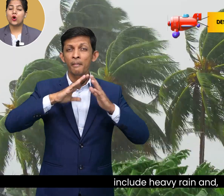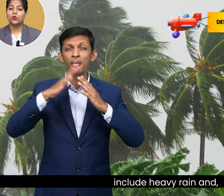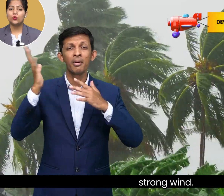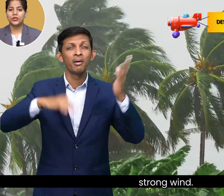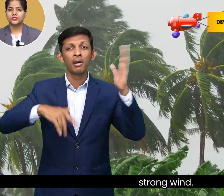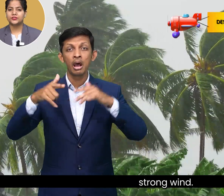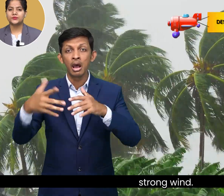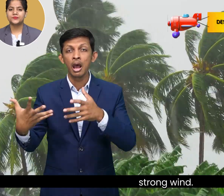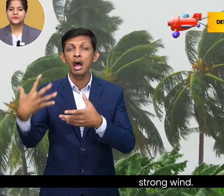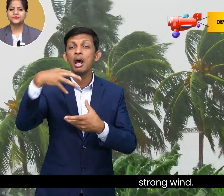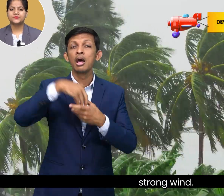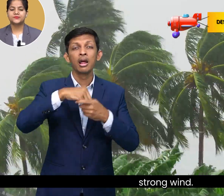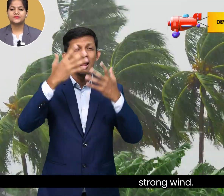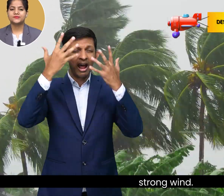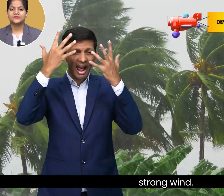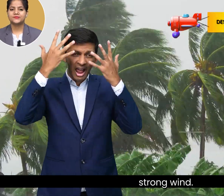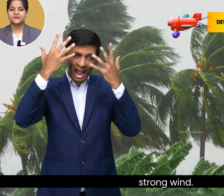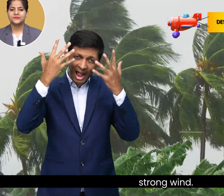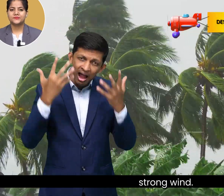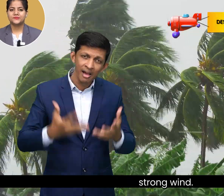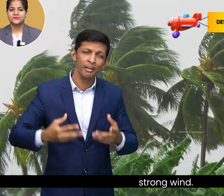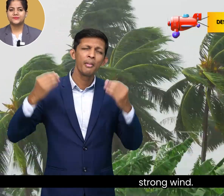and strong wind.